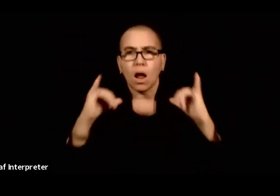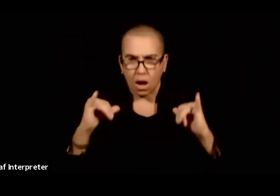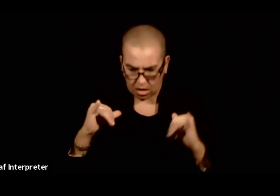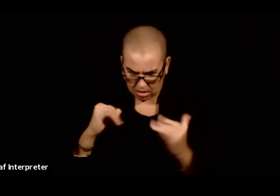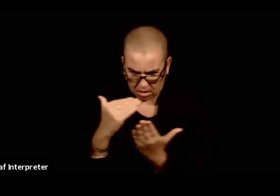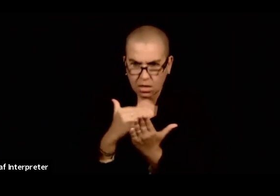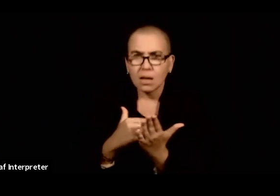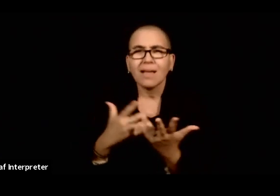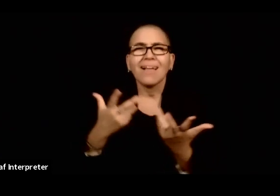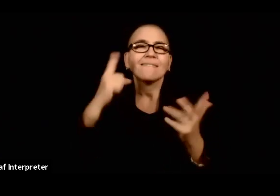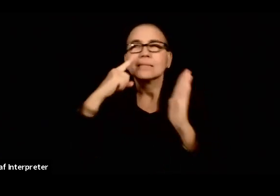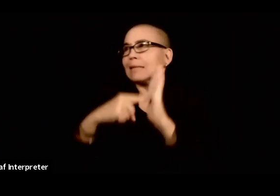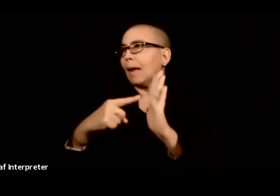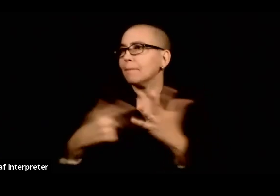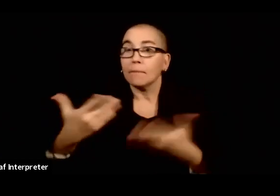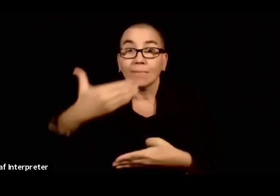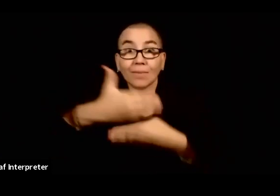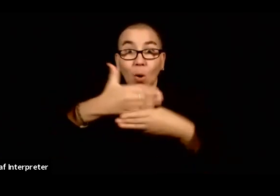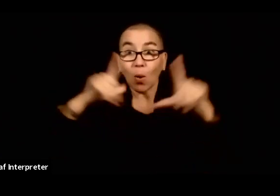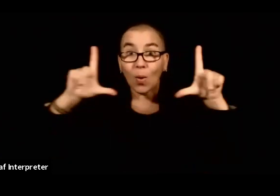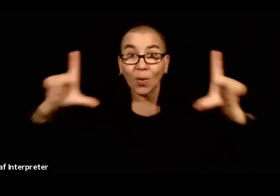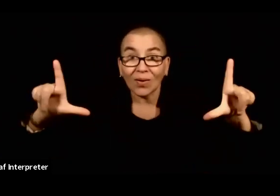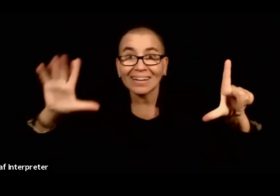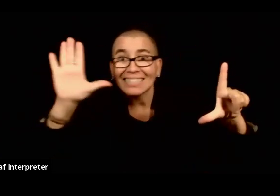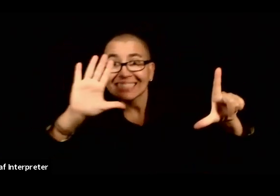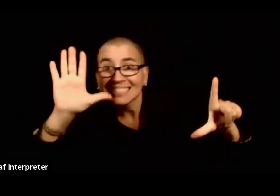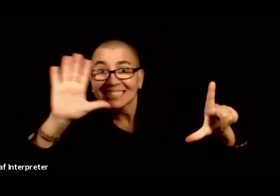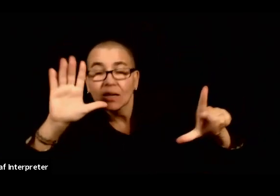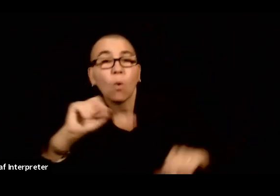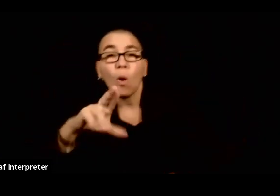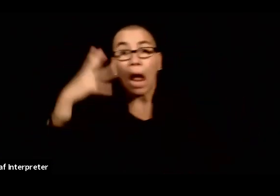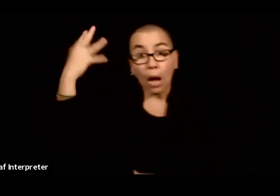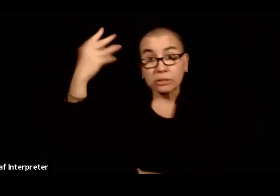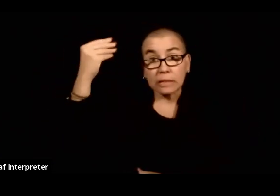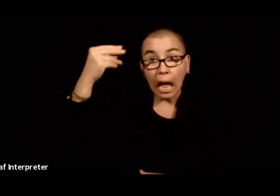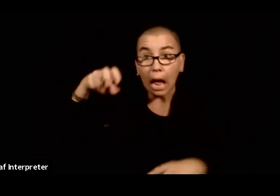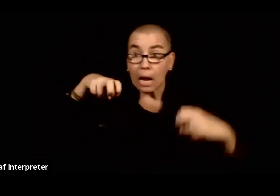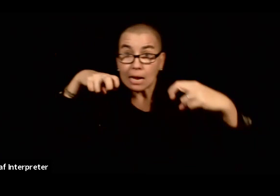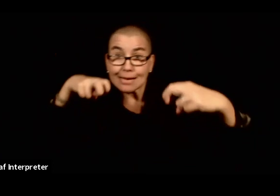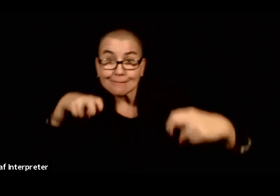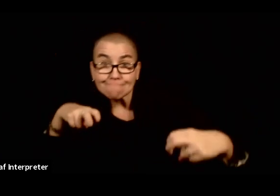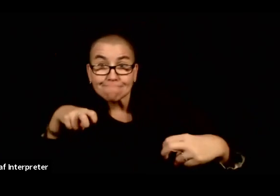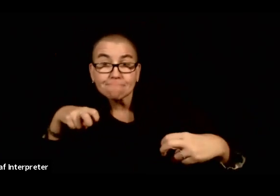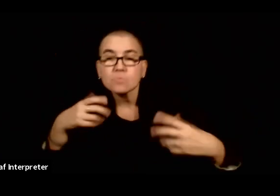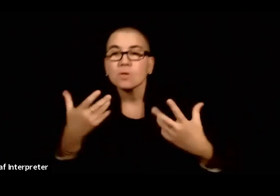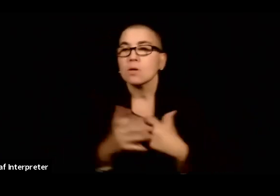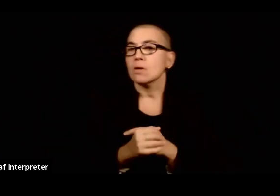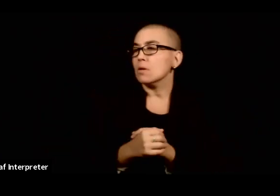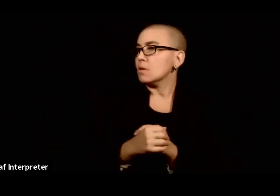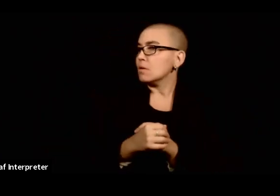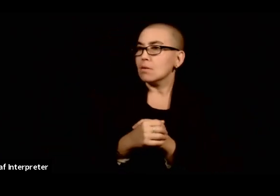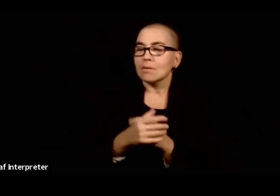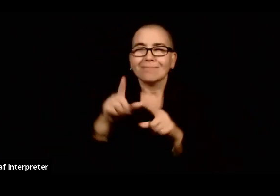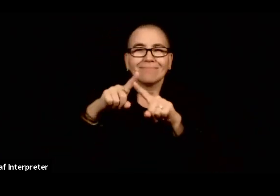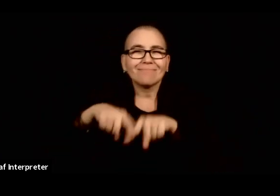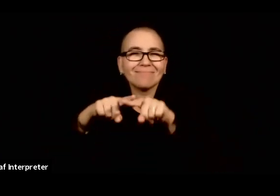visitation, in addition to essential caregivers guidance, are all in effect and will continue to be in effect in addition to this